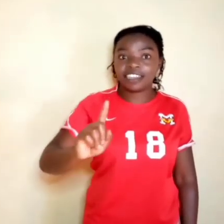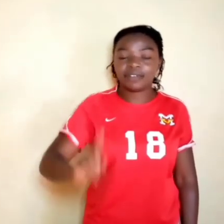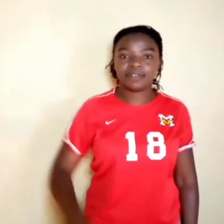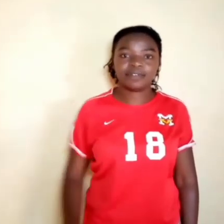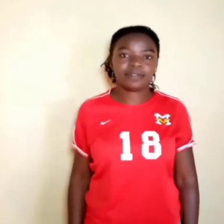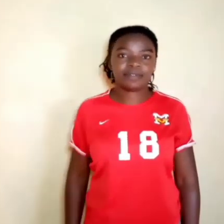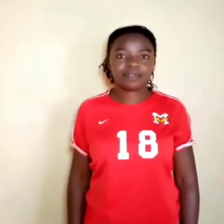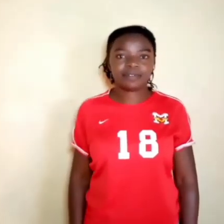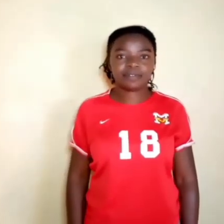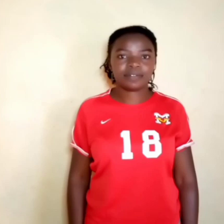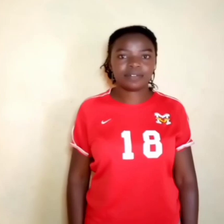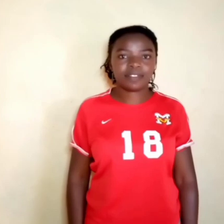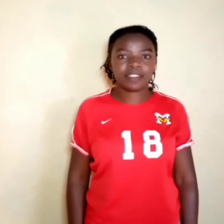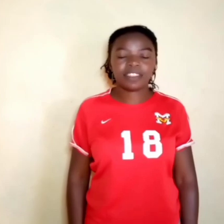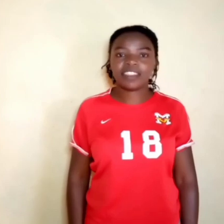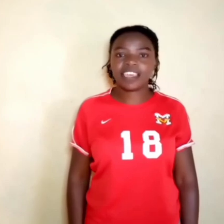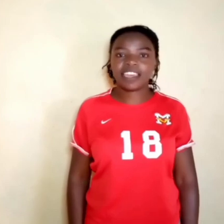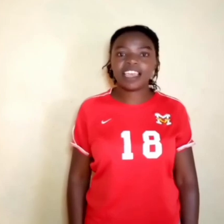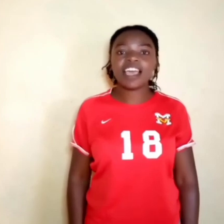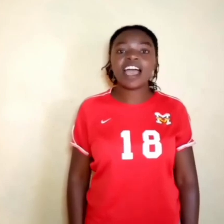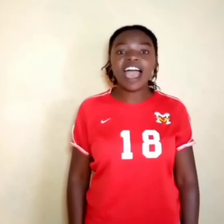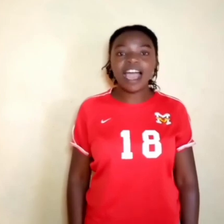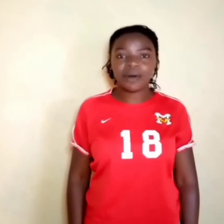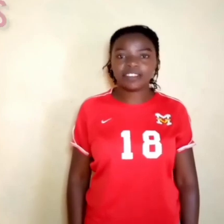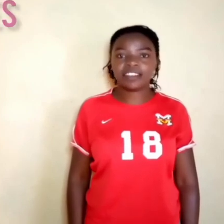herself, then ourselves,